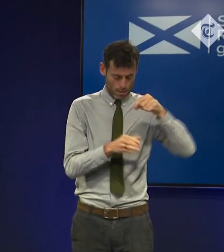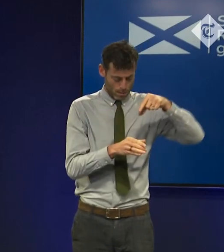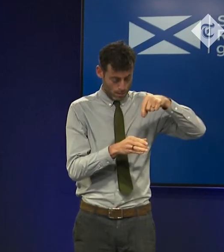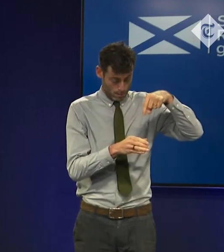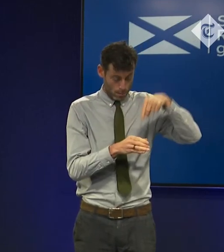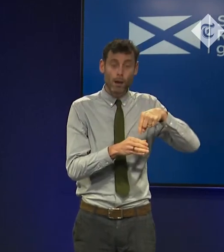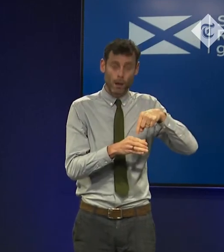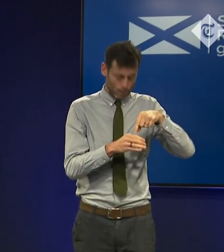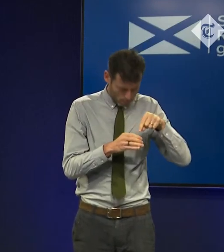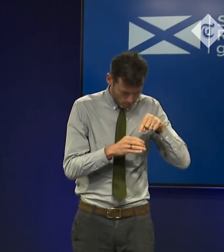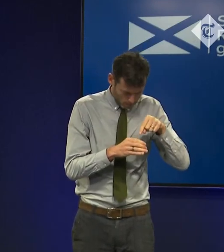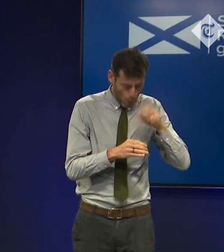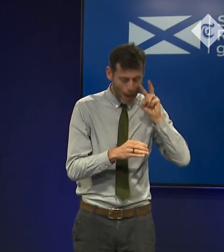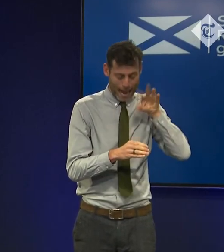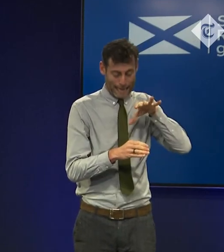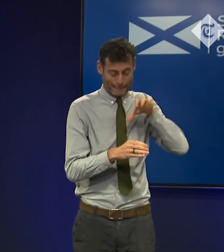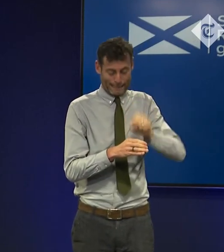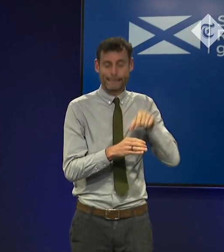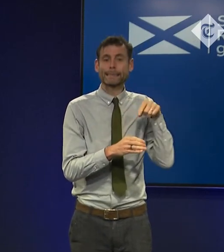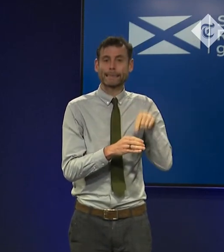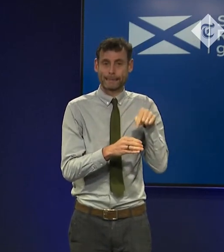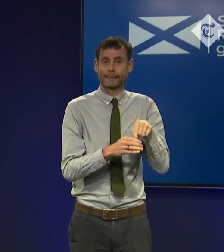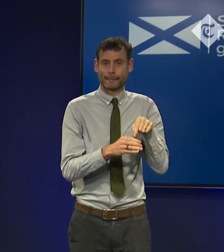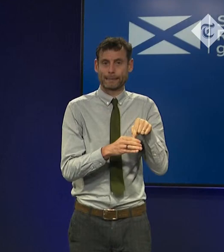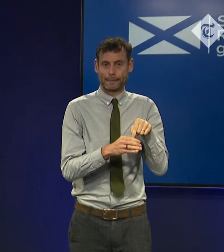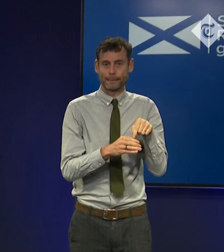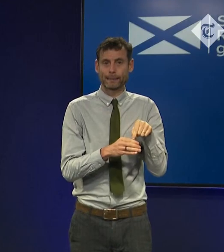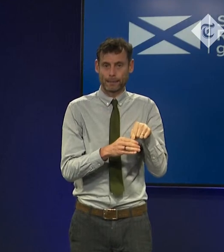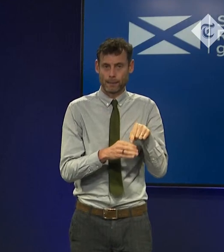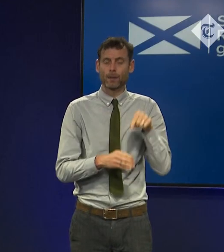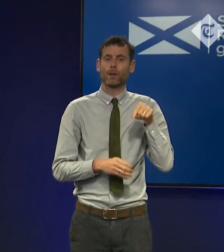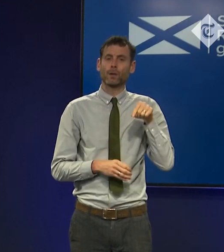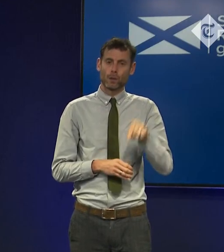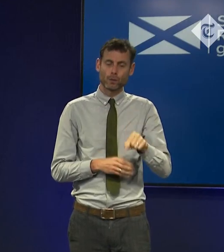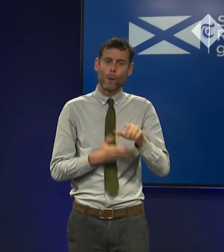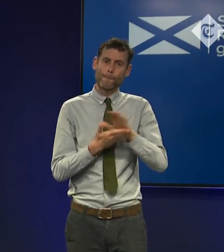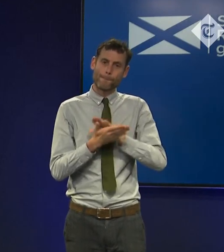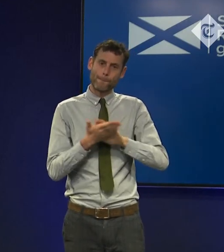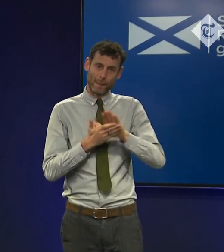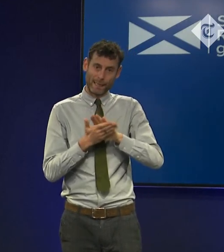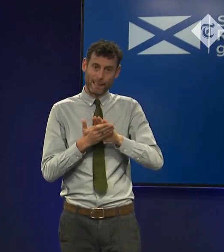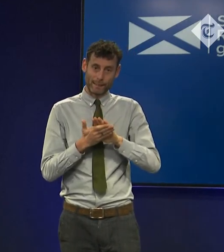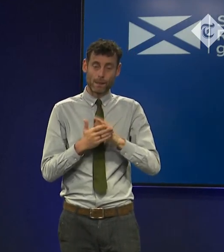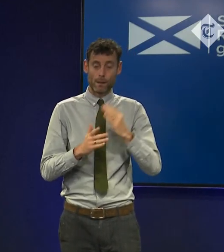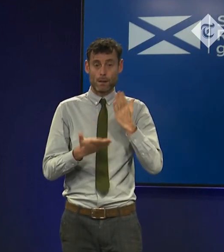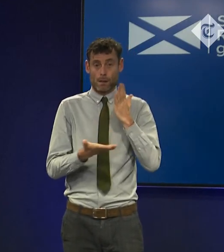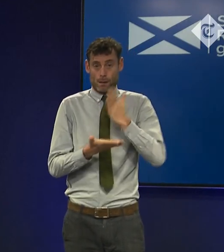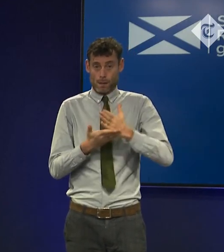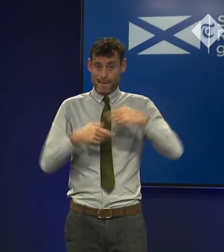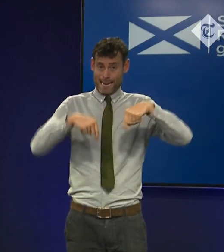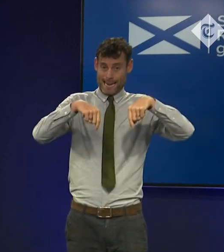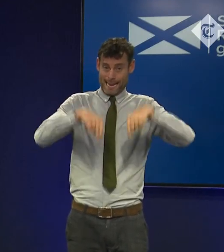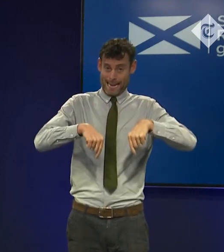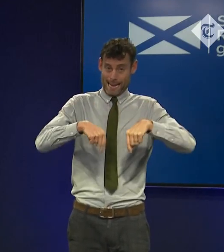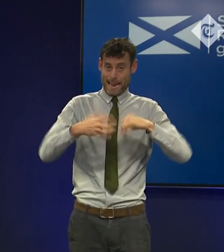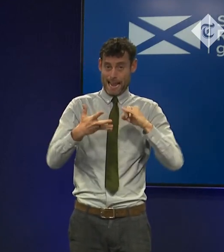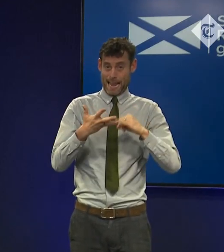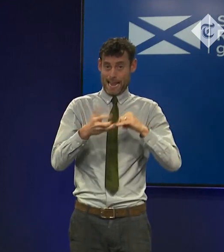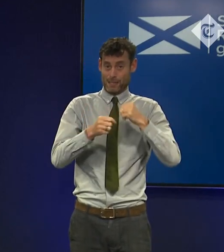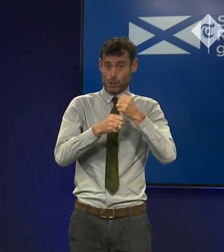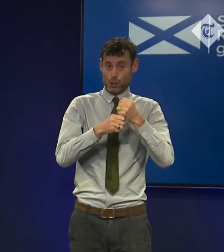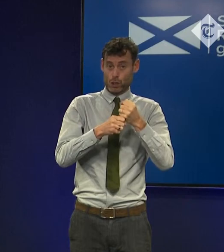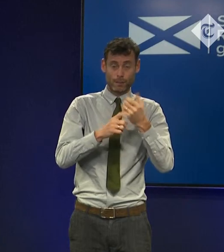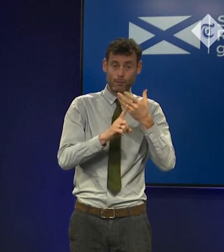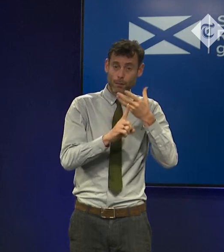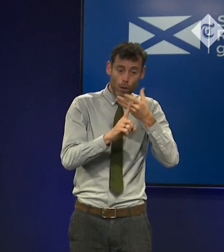more quickly than genomic sequencing to have a high index of suspicion that a positive case that's showing S gene